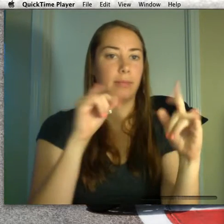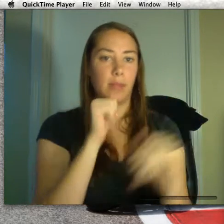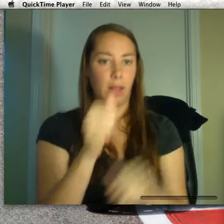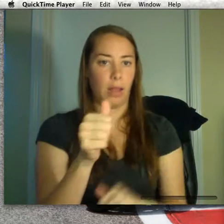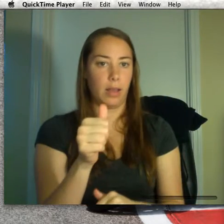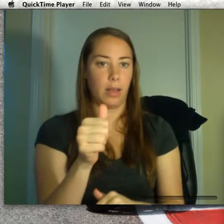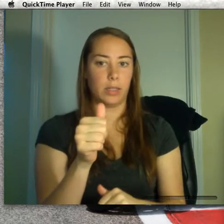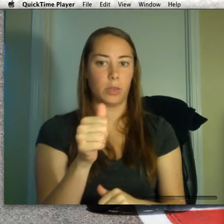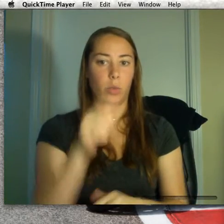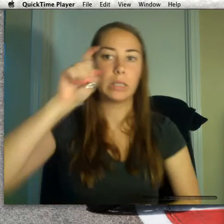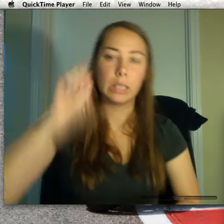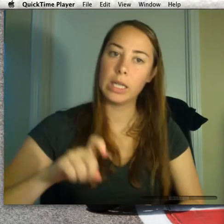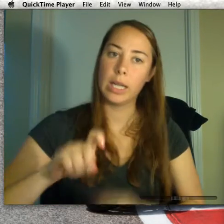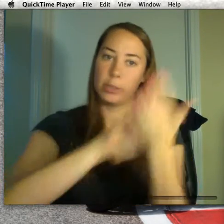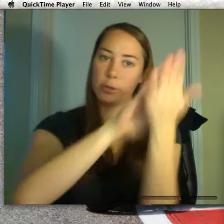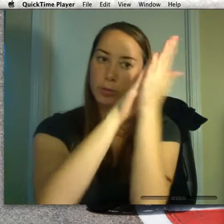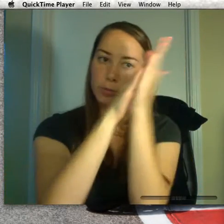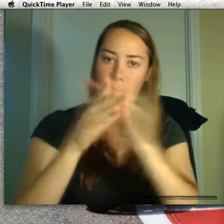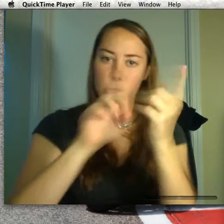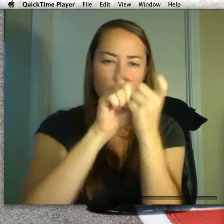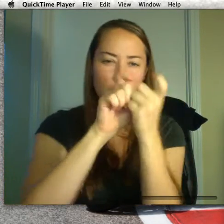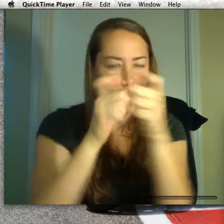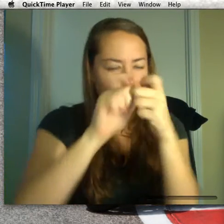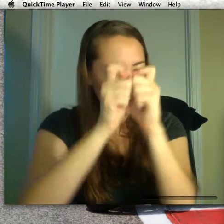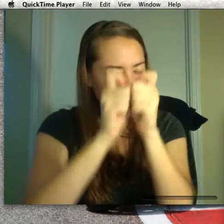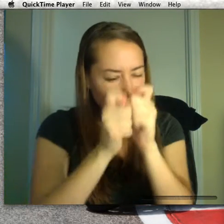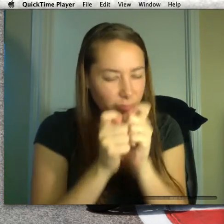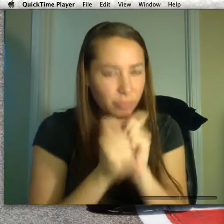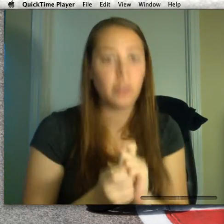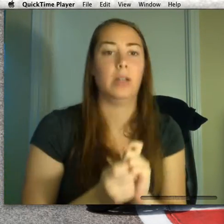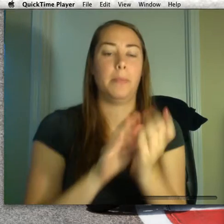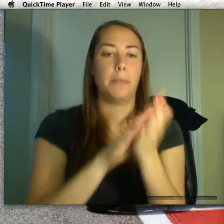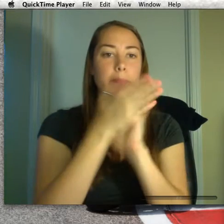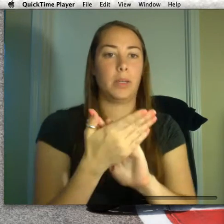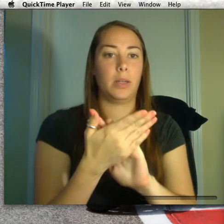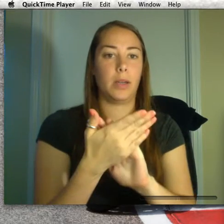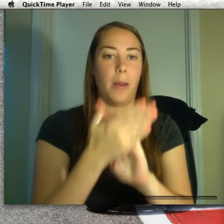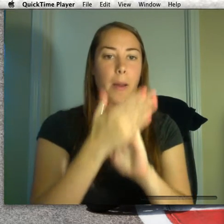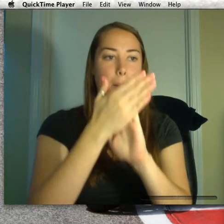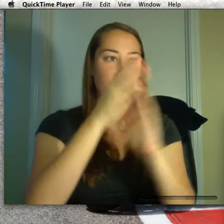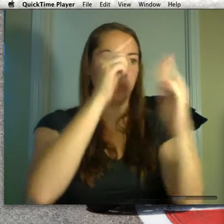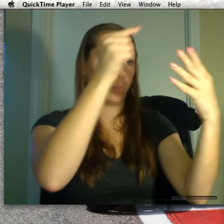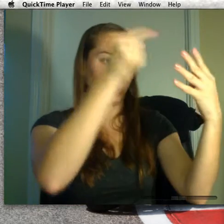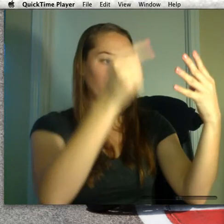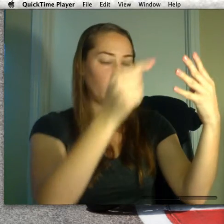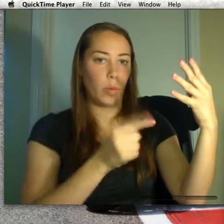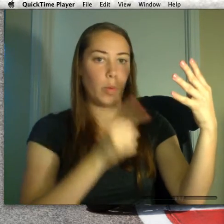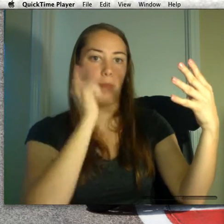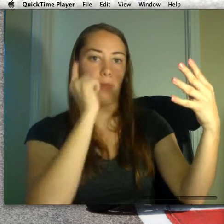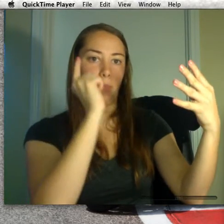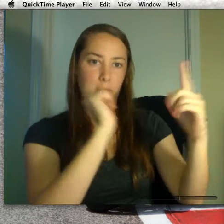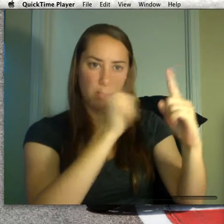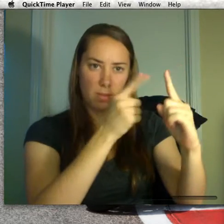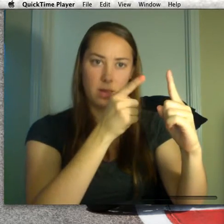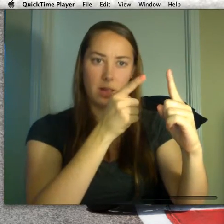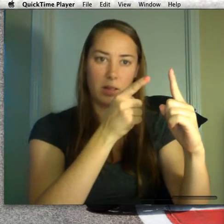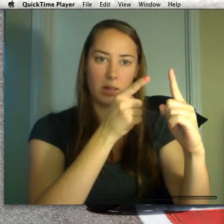nation. You make America run, ride, and fly. And as America grows, you must